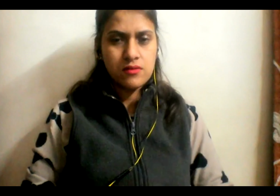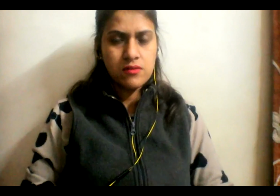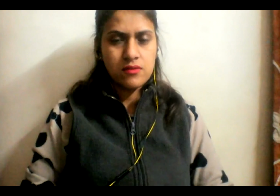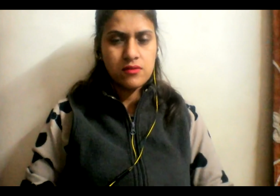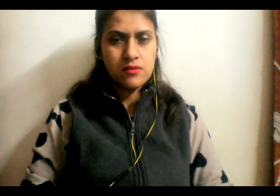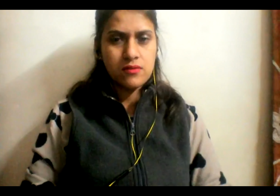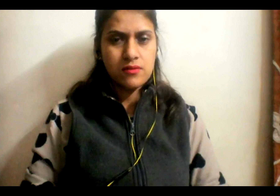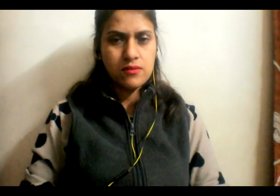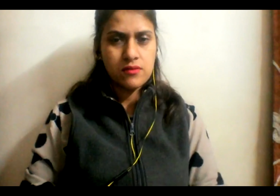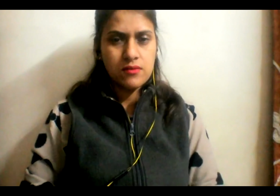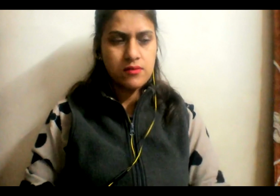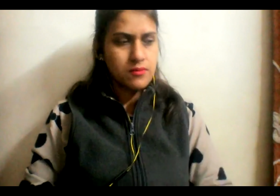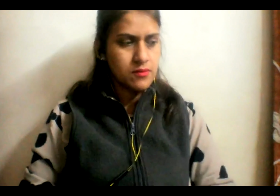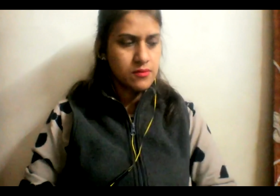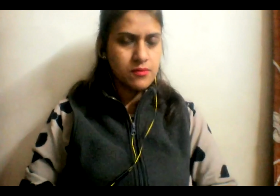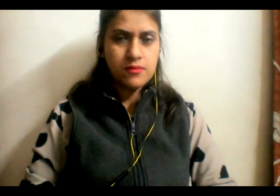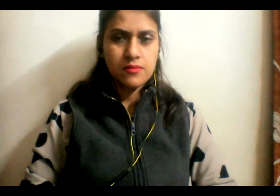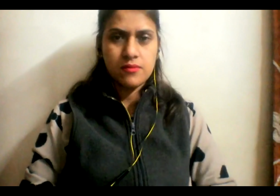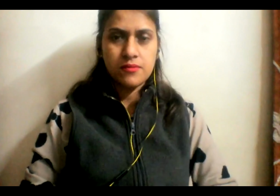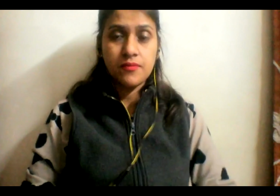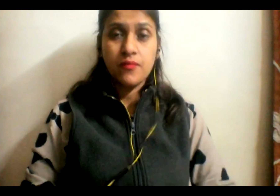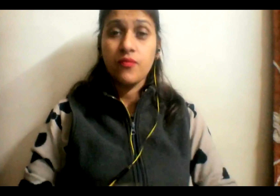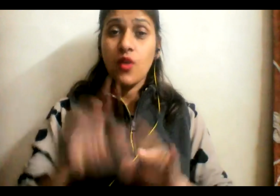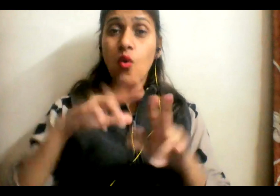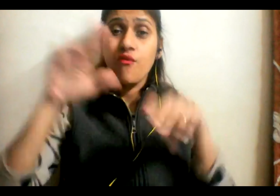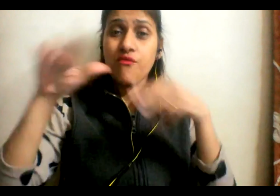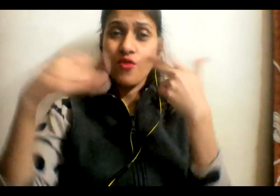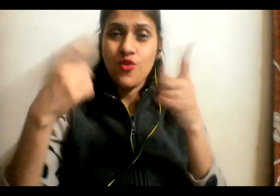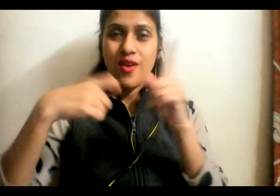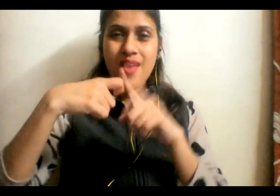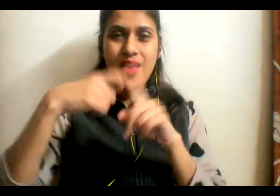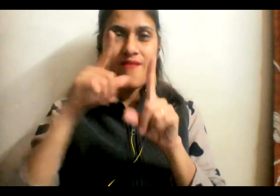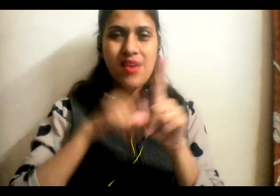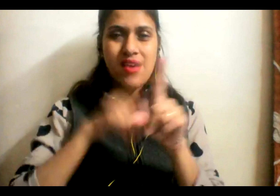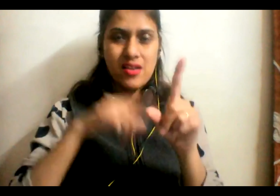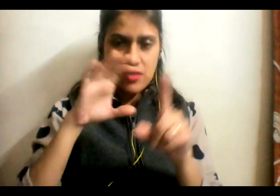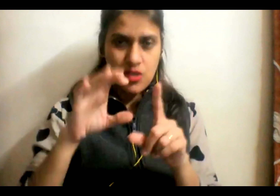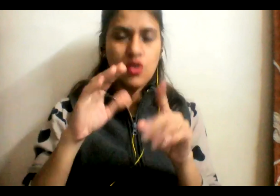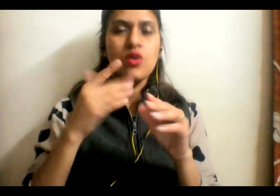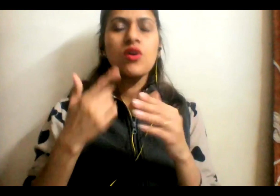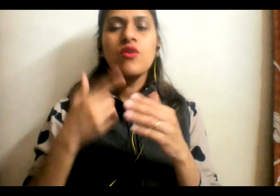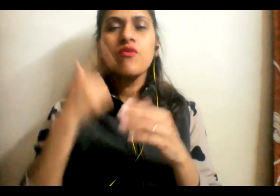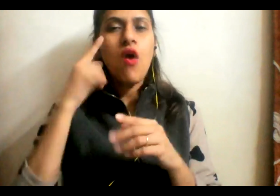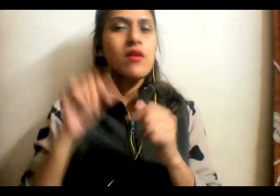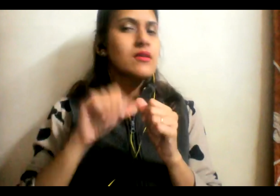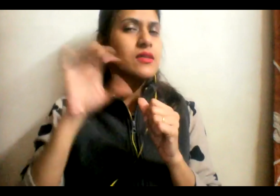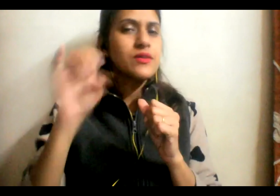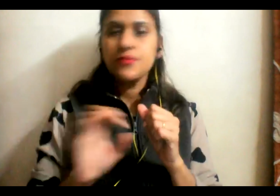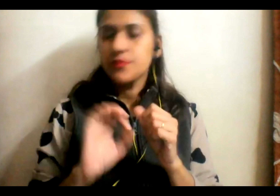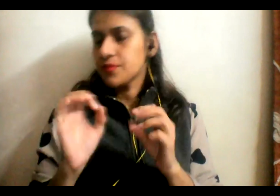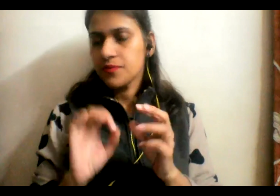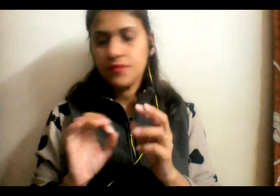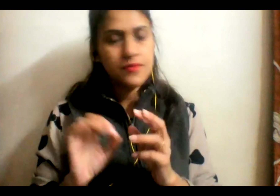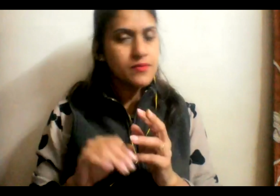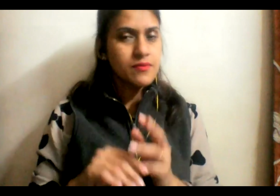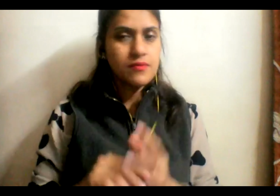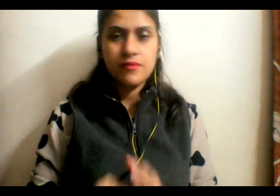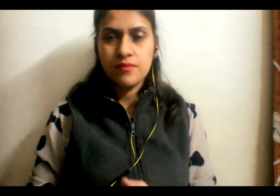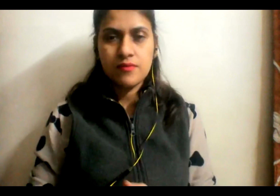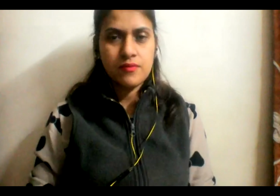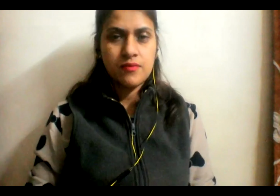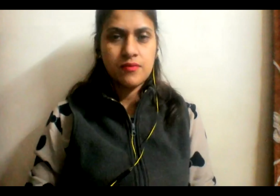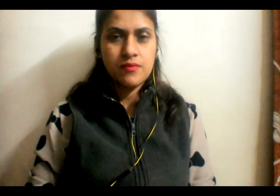denial to you of the video KYC having been introduced, which is inaccessible, is something that is infringement